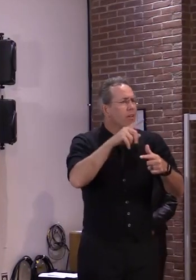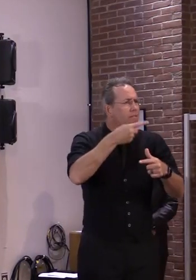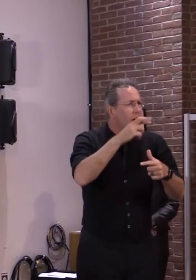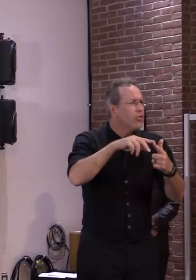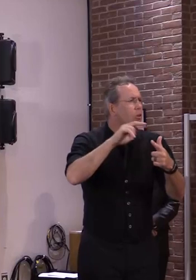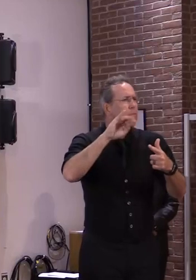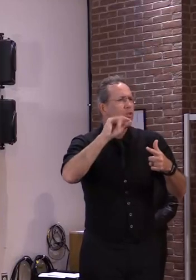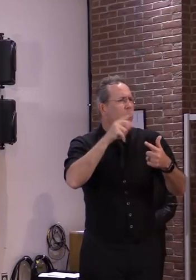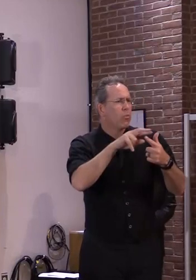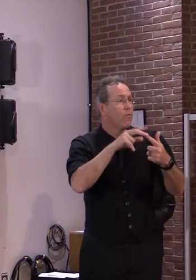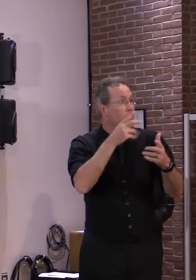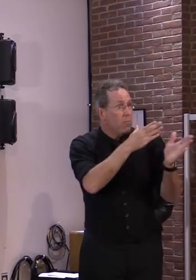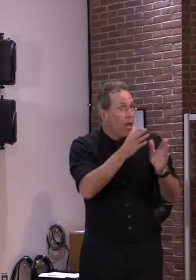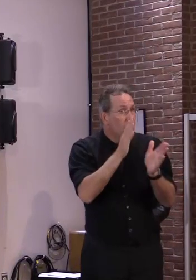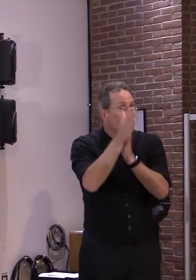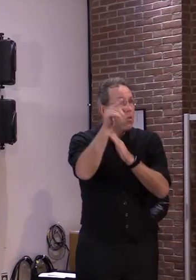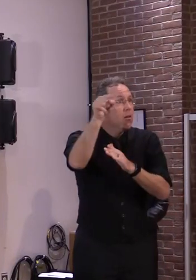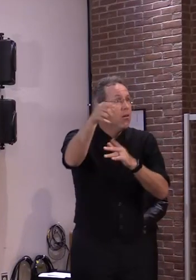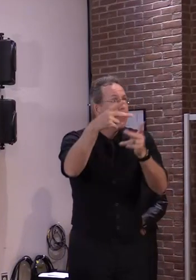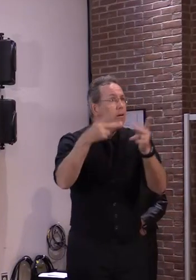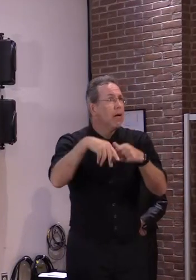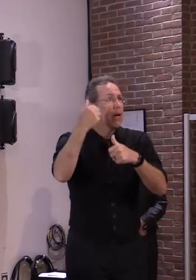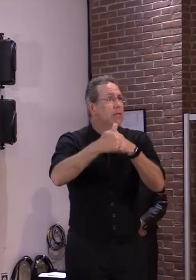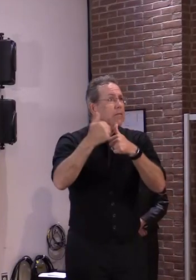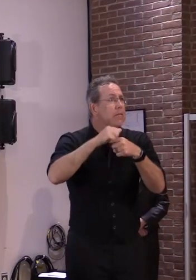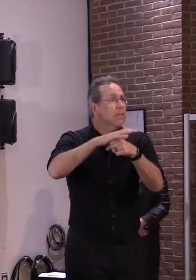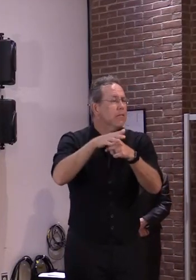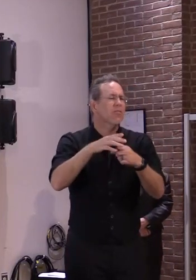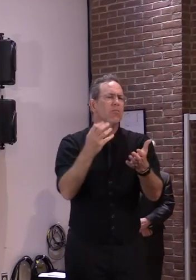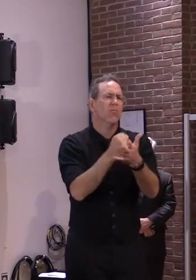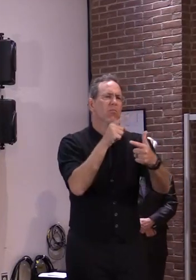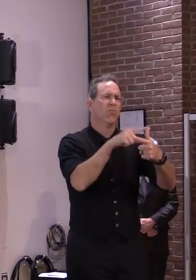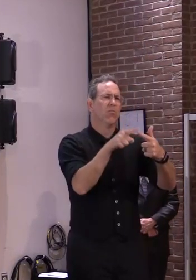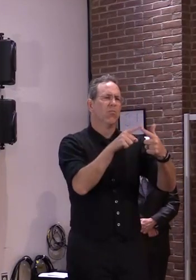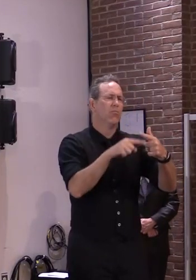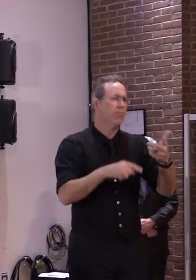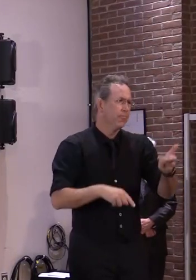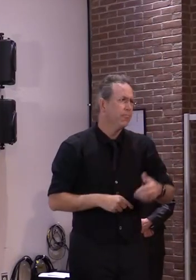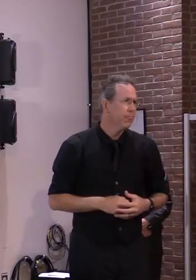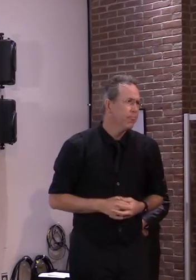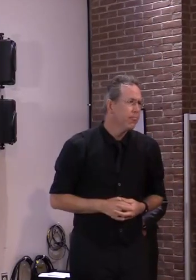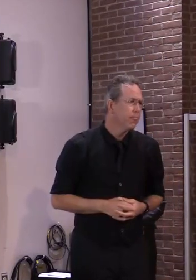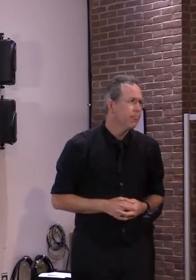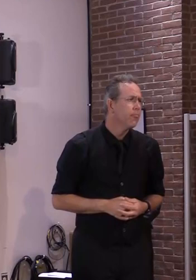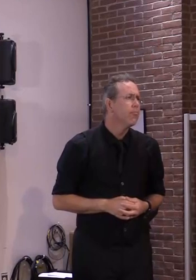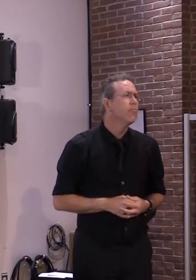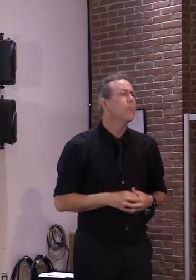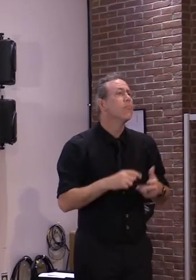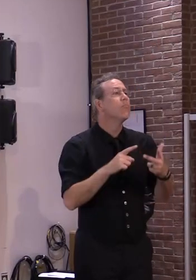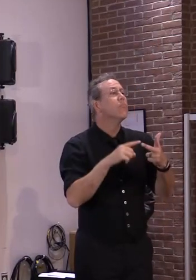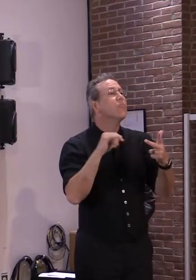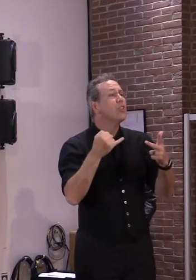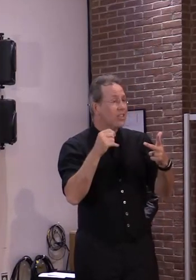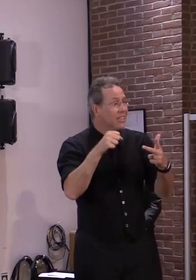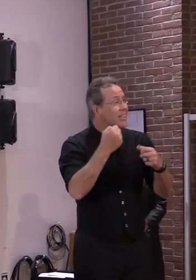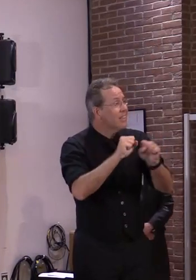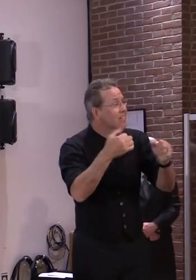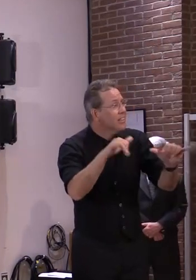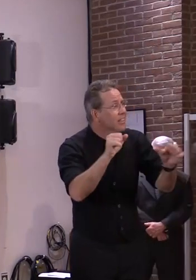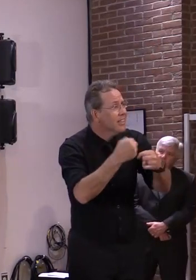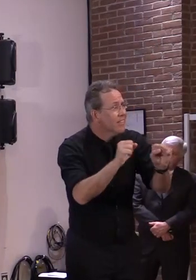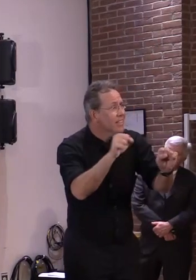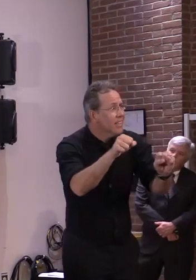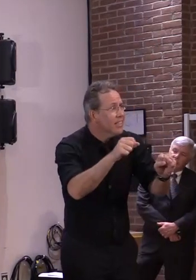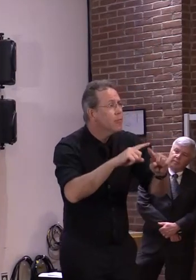throw J&J under the bus by any means because, again, we do stand by the fact that it is effective. It's